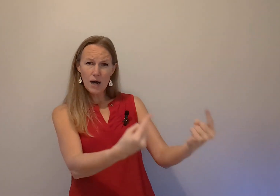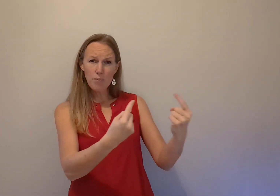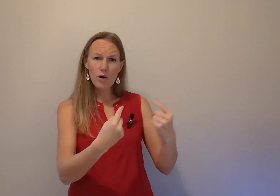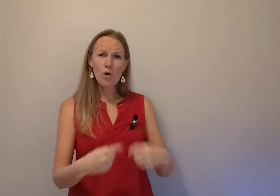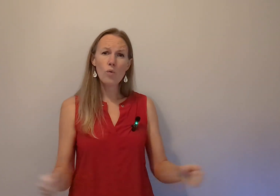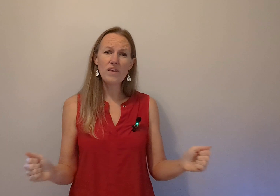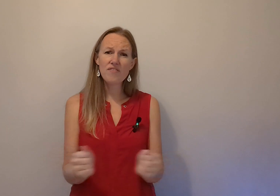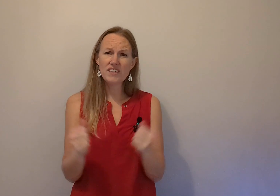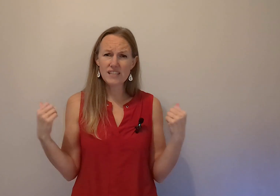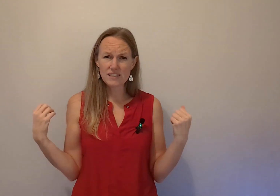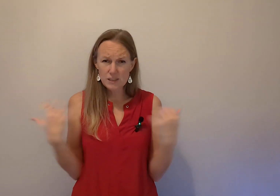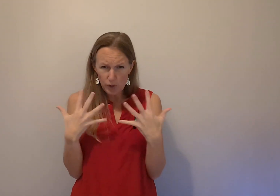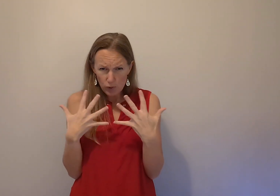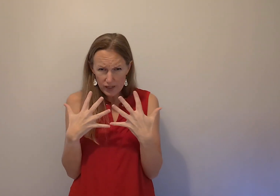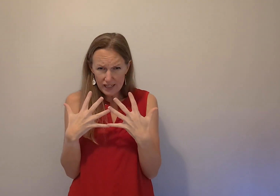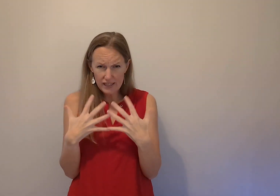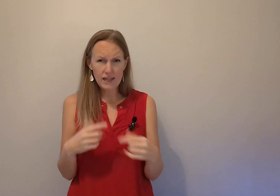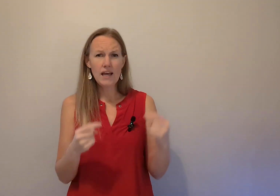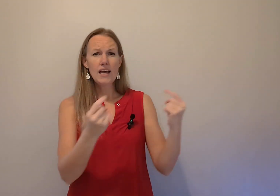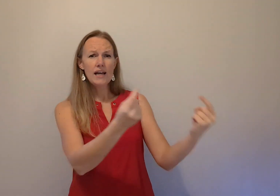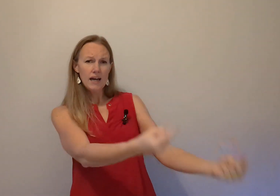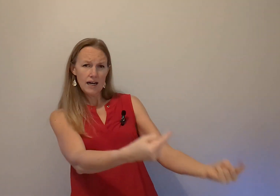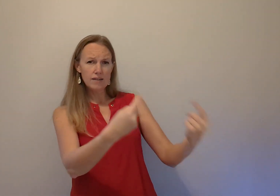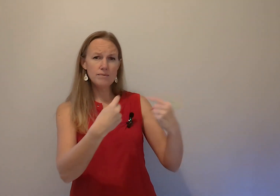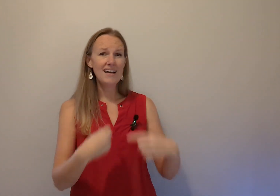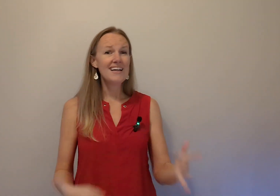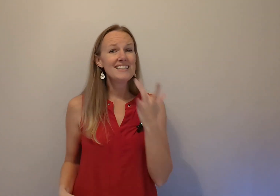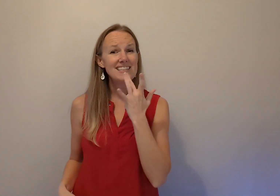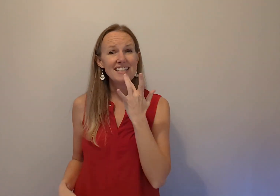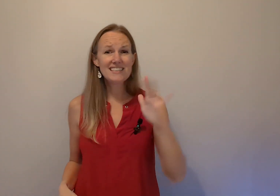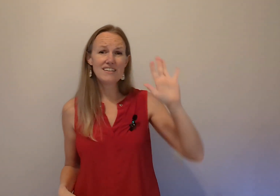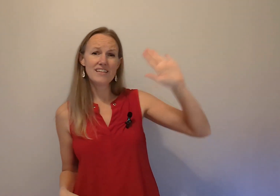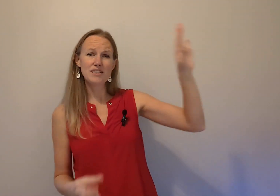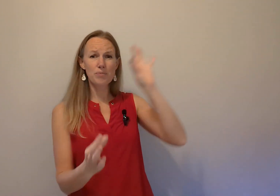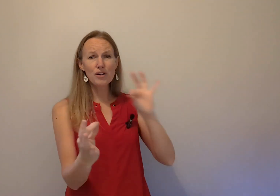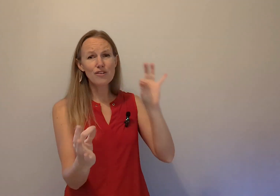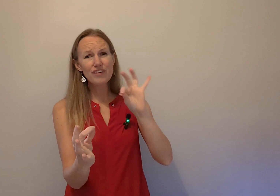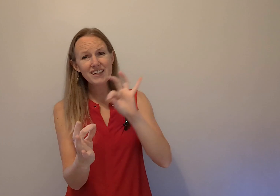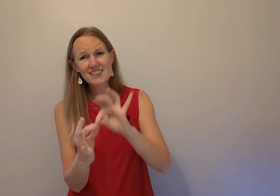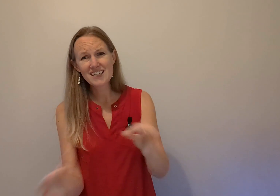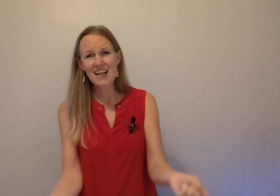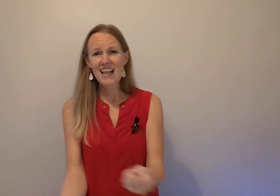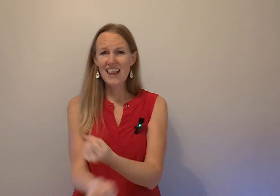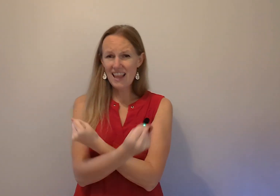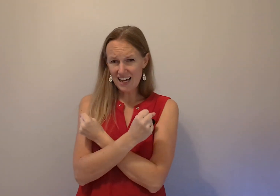Come with fears unspoken. Come, taste of his perfect